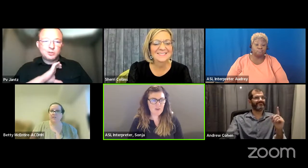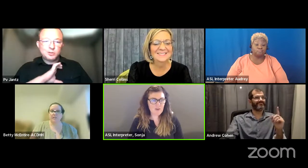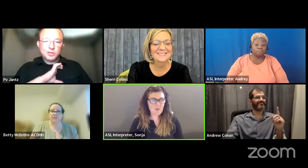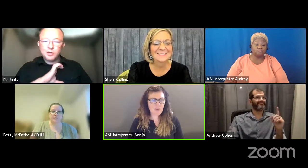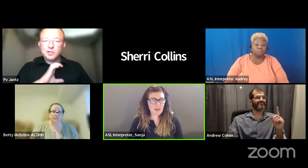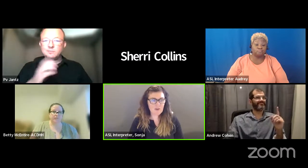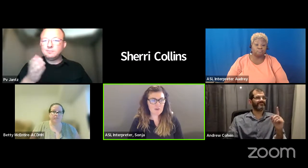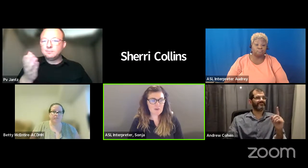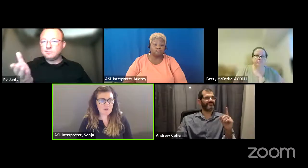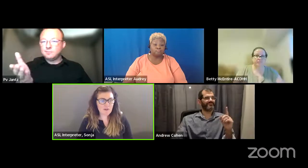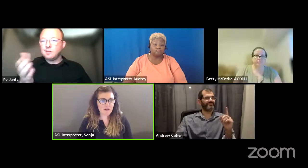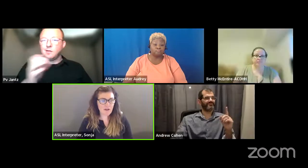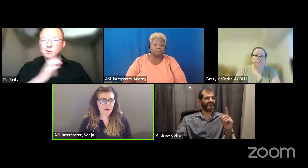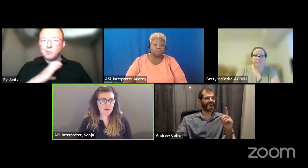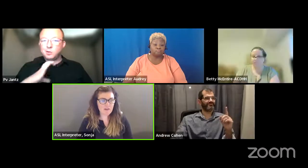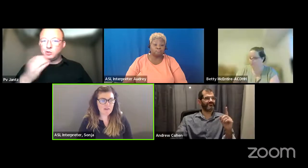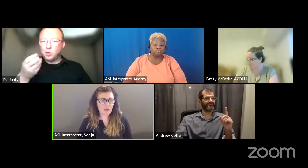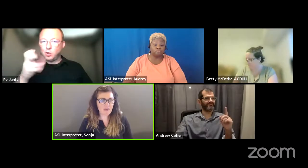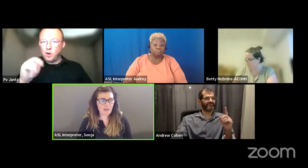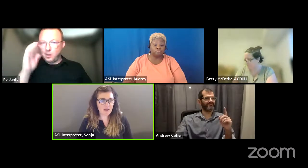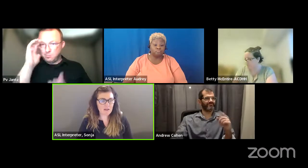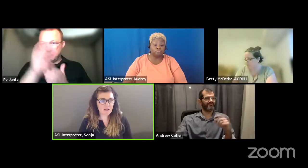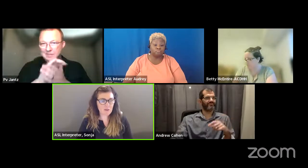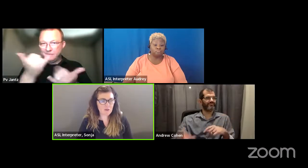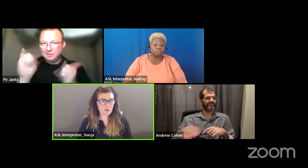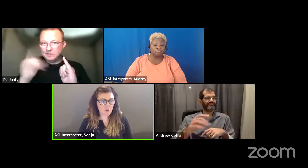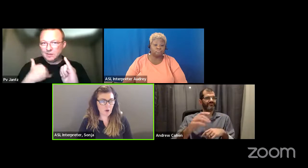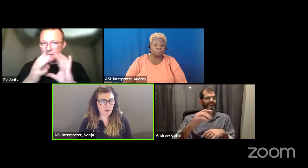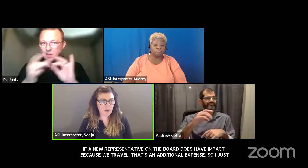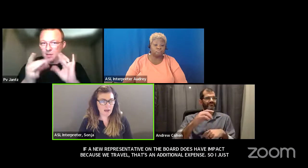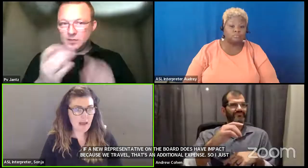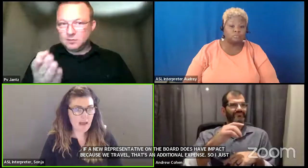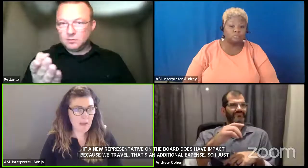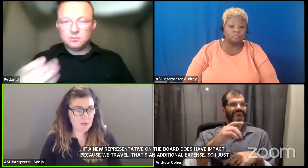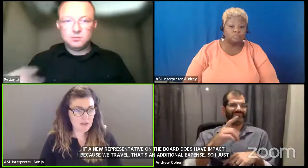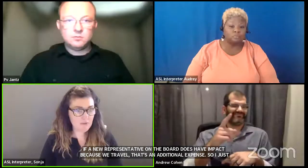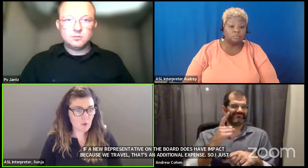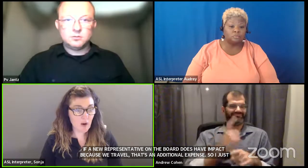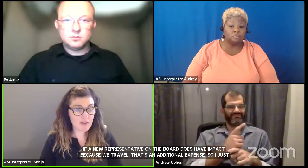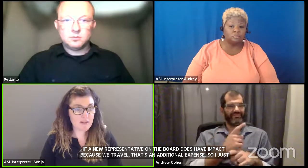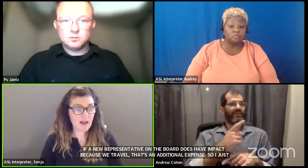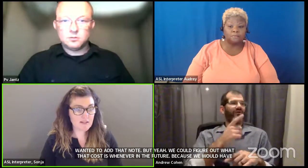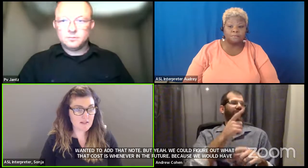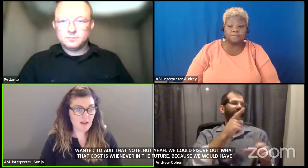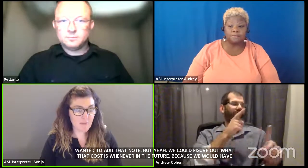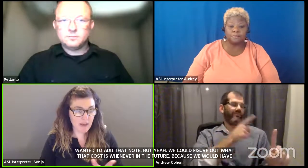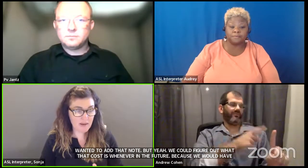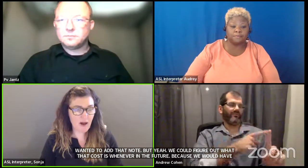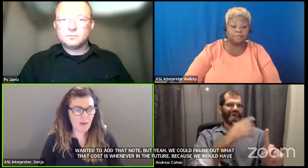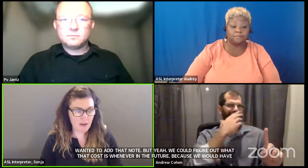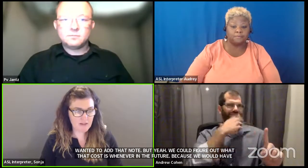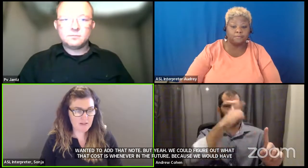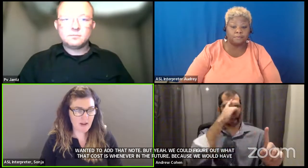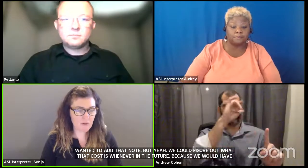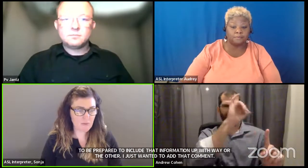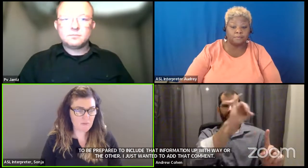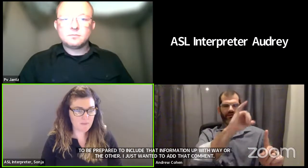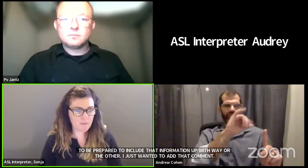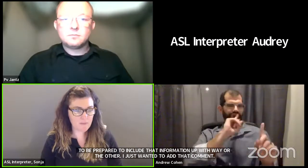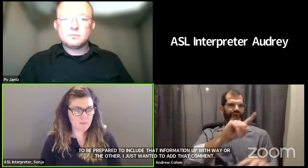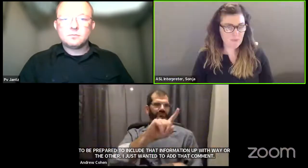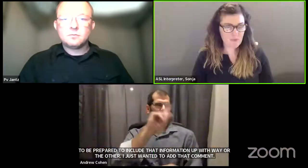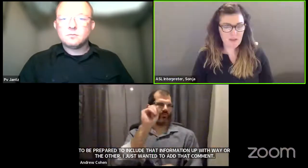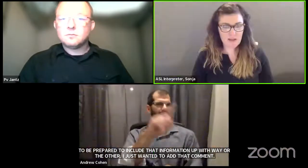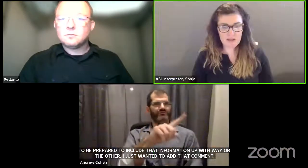Thank you. Thank you, Sherry Collins. And then Commissioner Cohen, I believe you wanted to make a comment now.